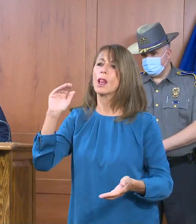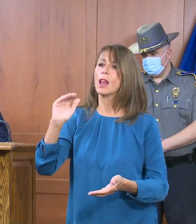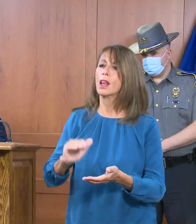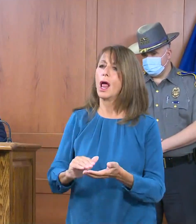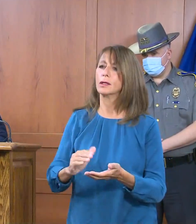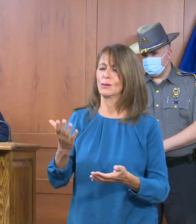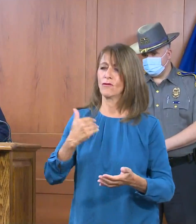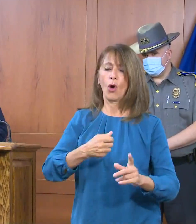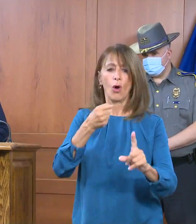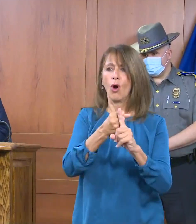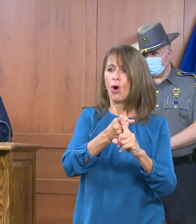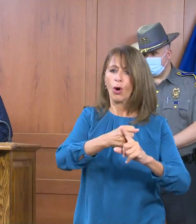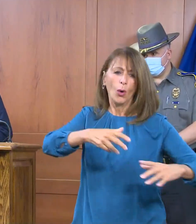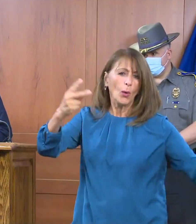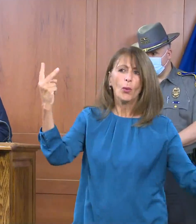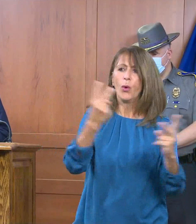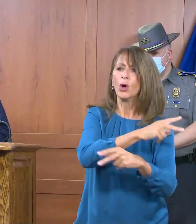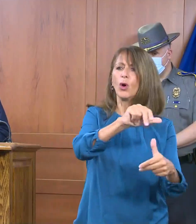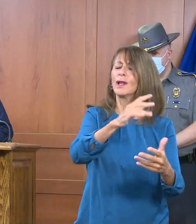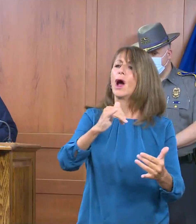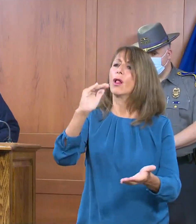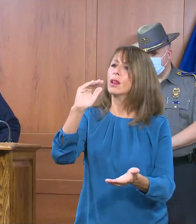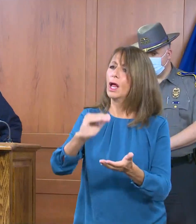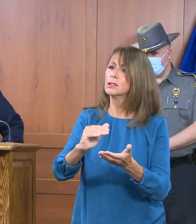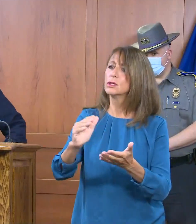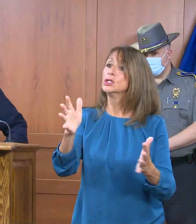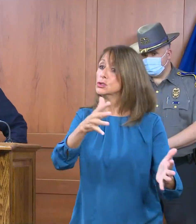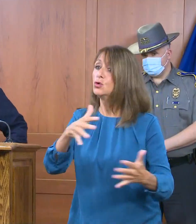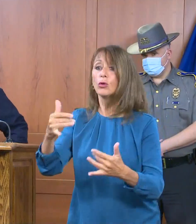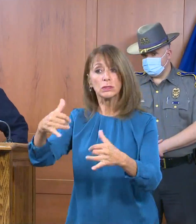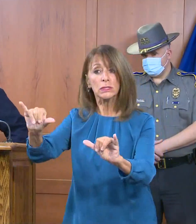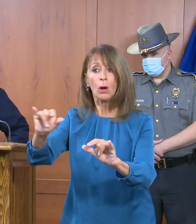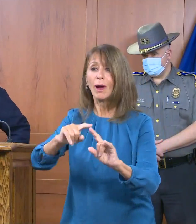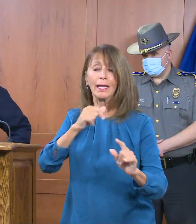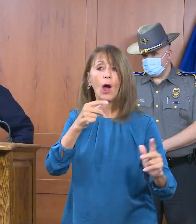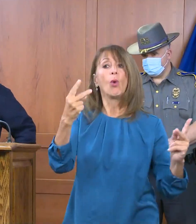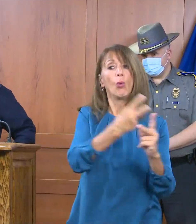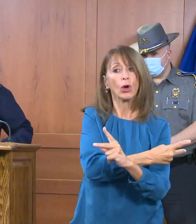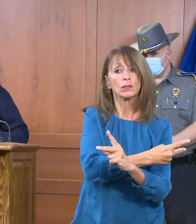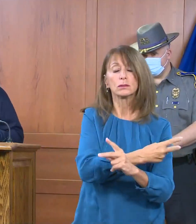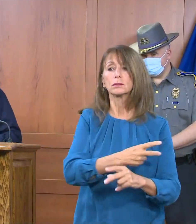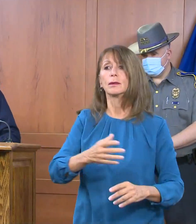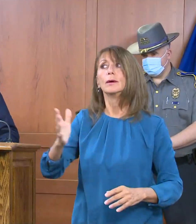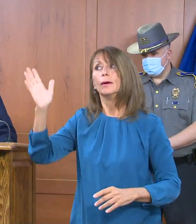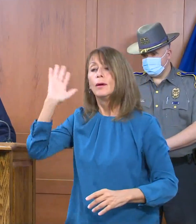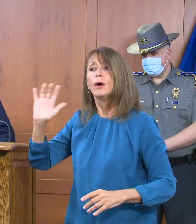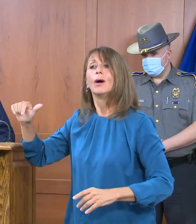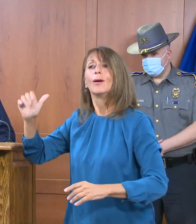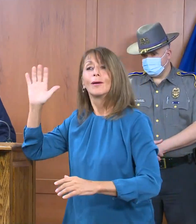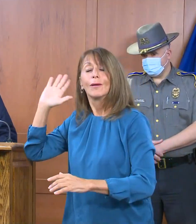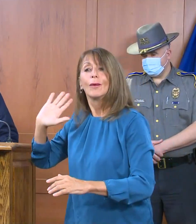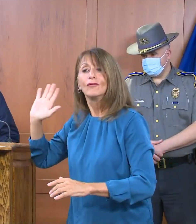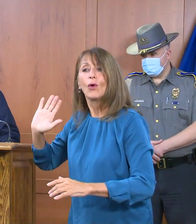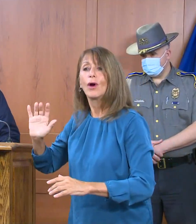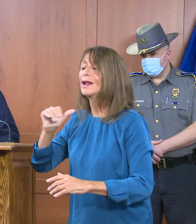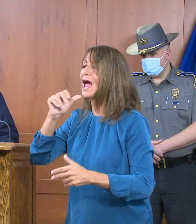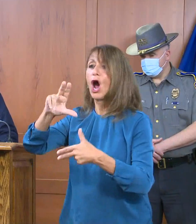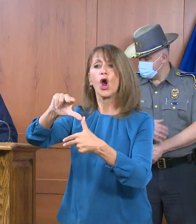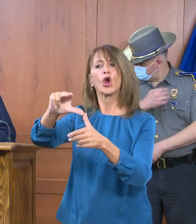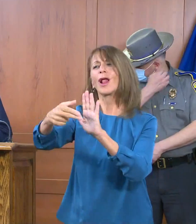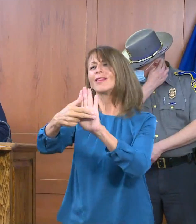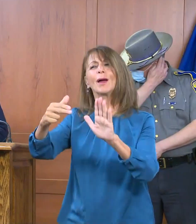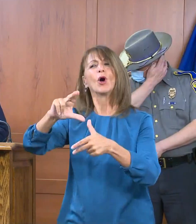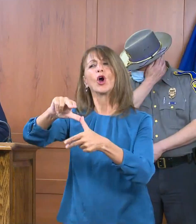but don't get complacent. As I said before, Sandy, Icia, those were not hurricanes